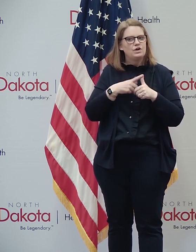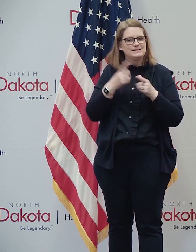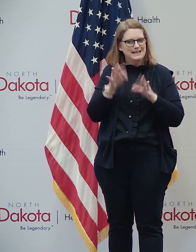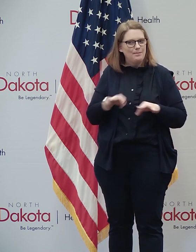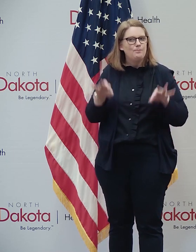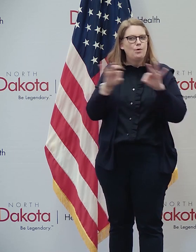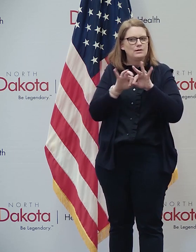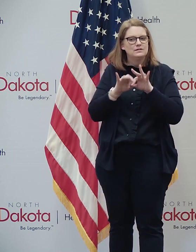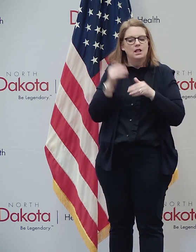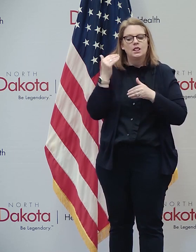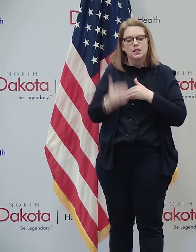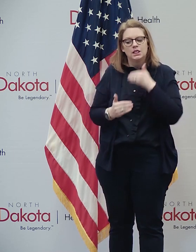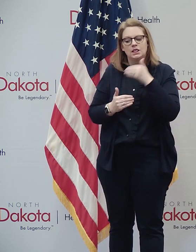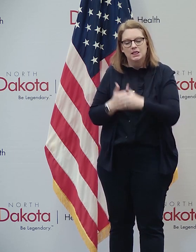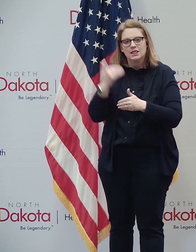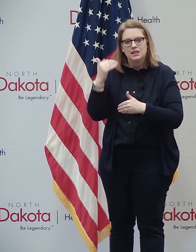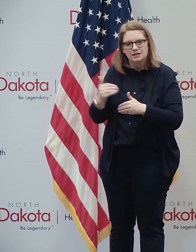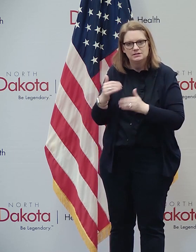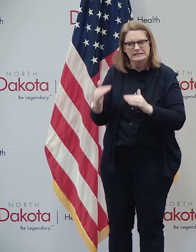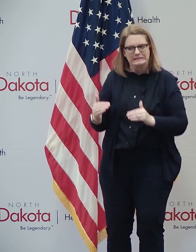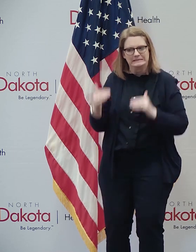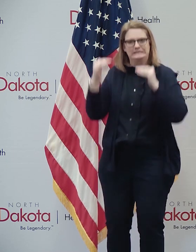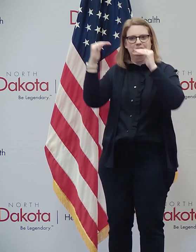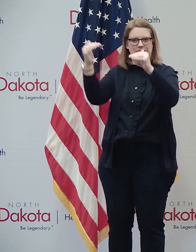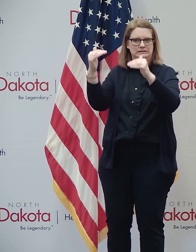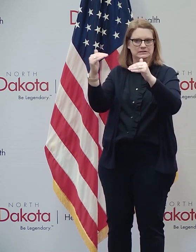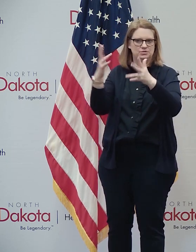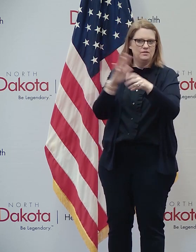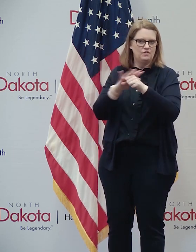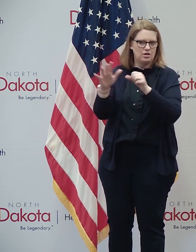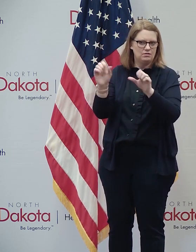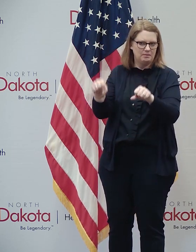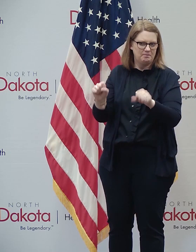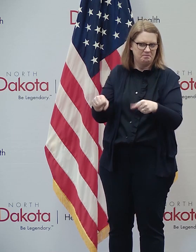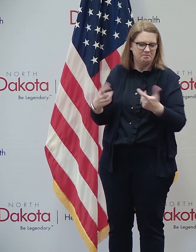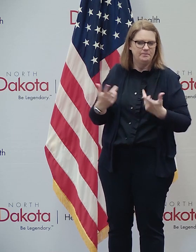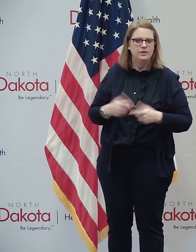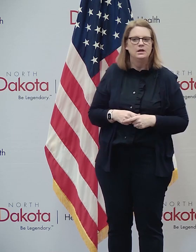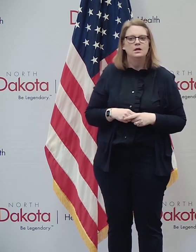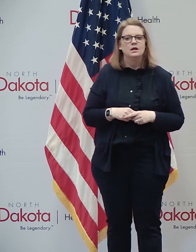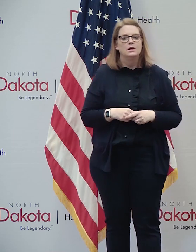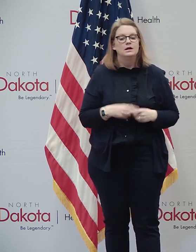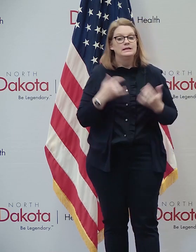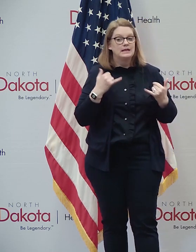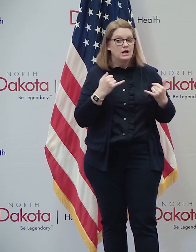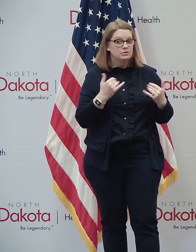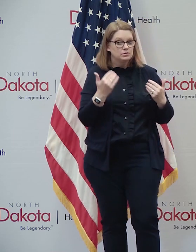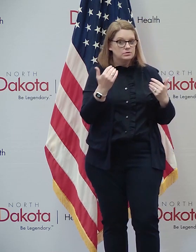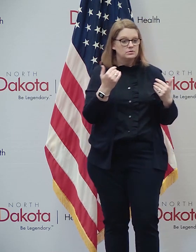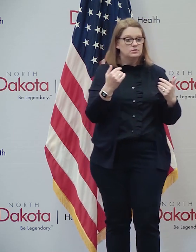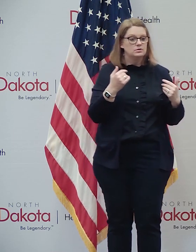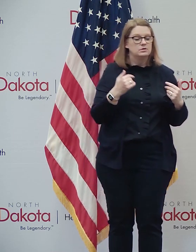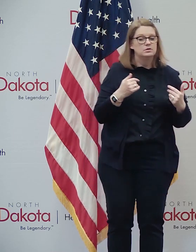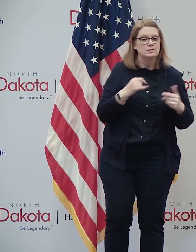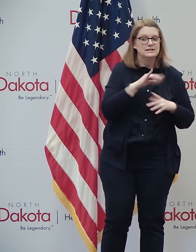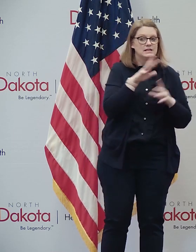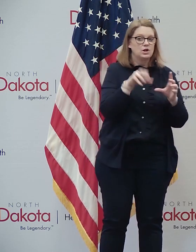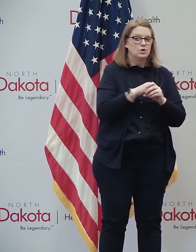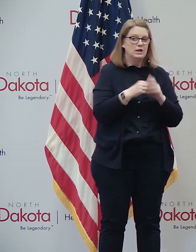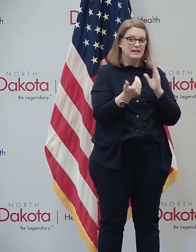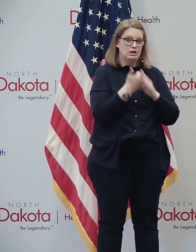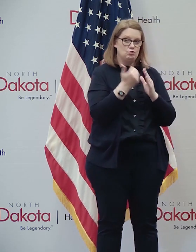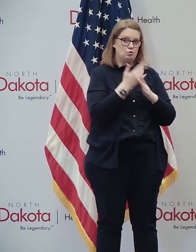our current capacity for child care. And to reflect an updated understanding of where we are, they're including in the